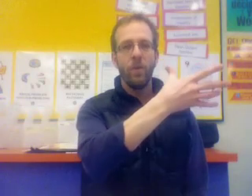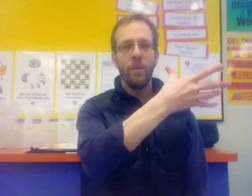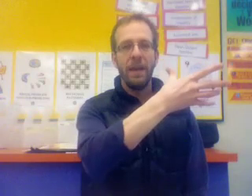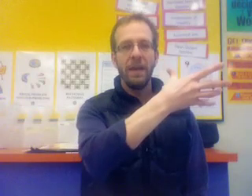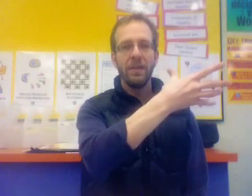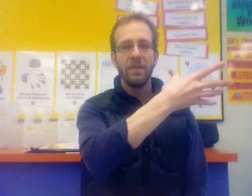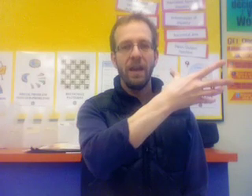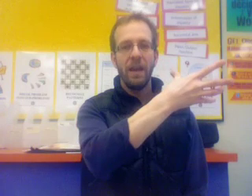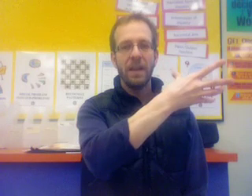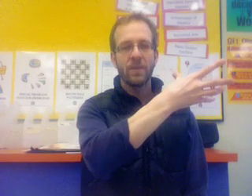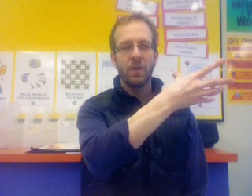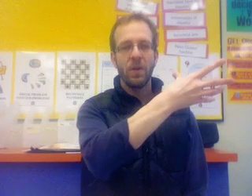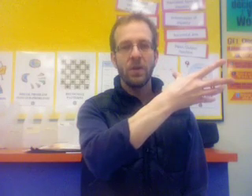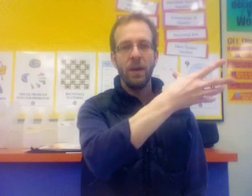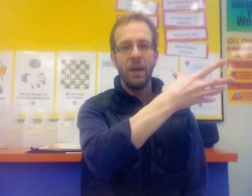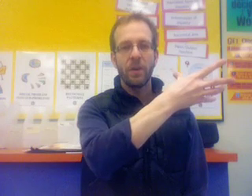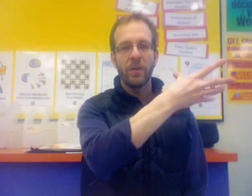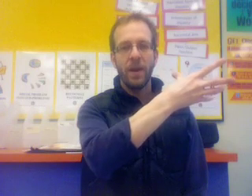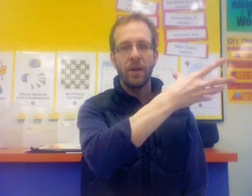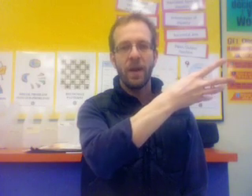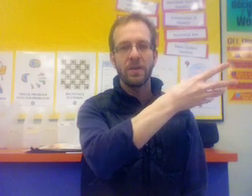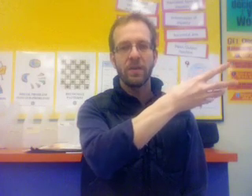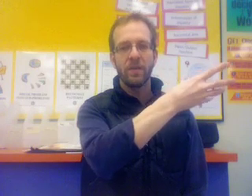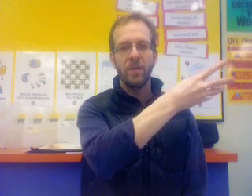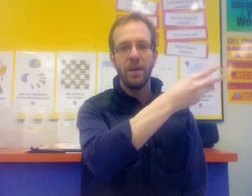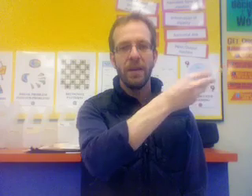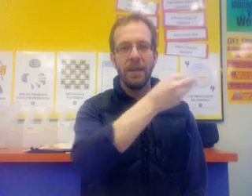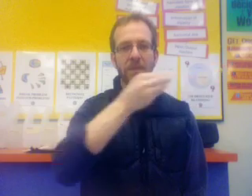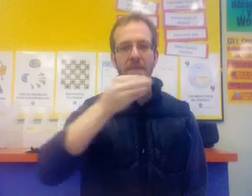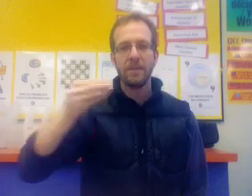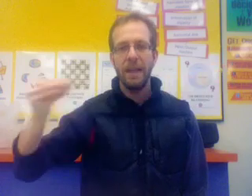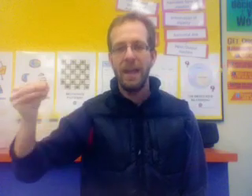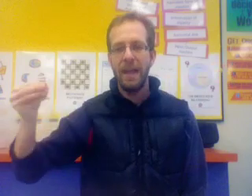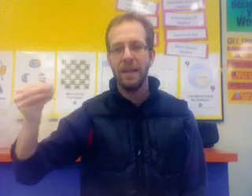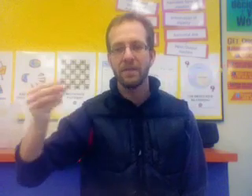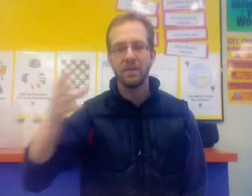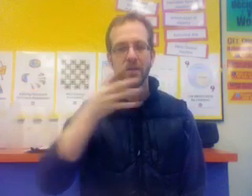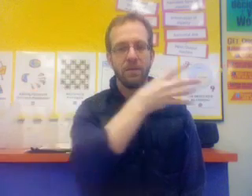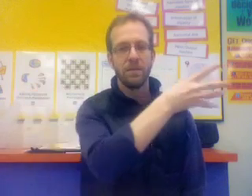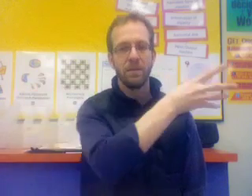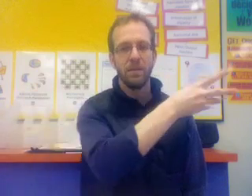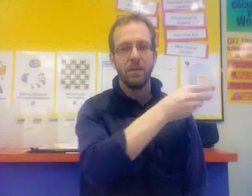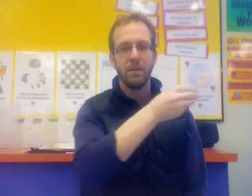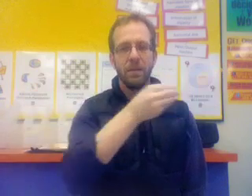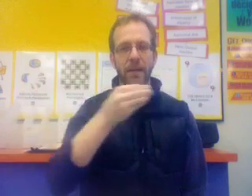open hand, and as we're closing our hand, we're going to drag it across the front of our body. And.